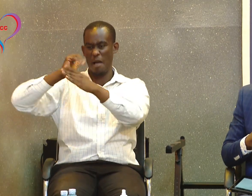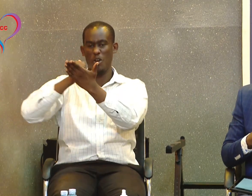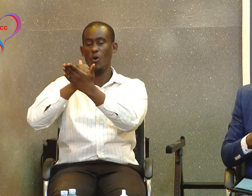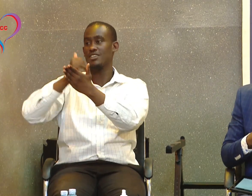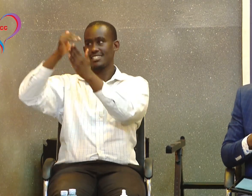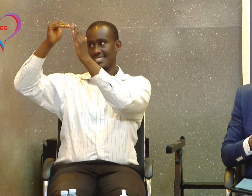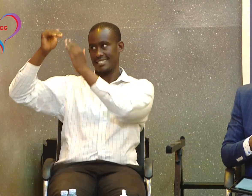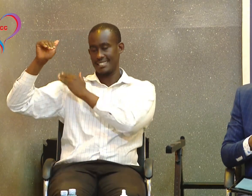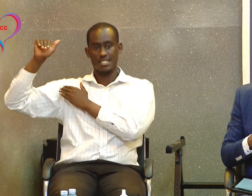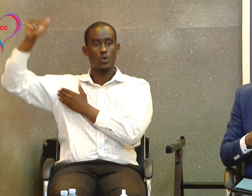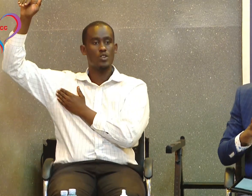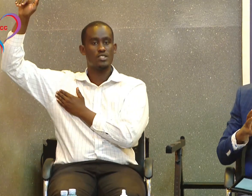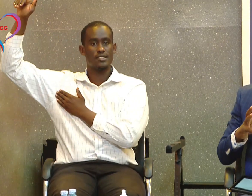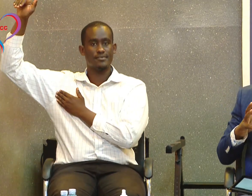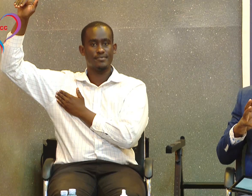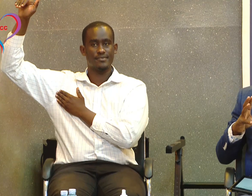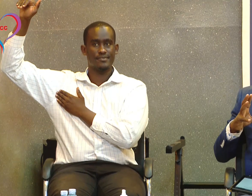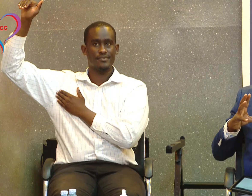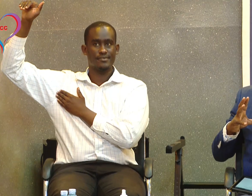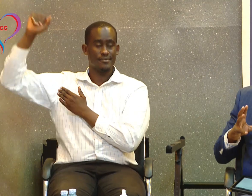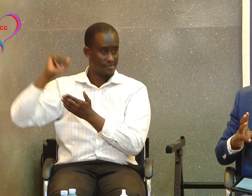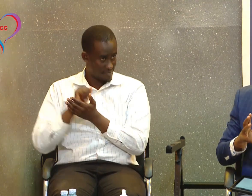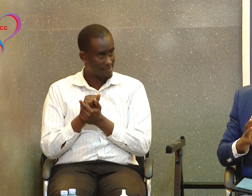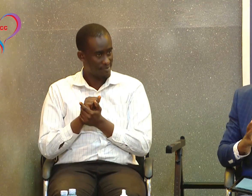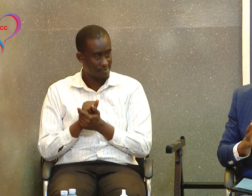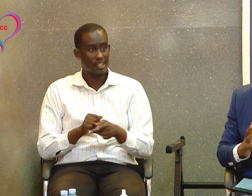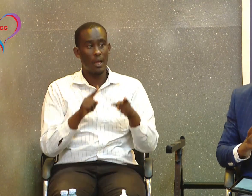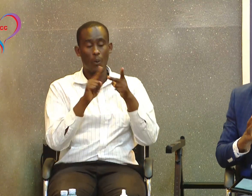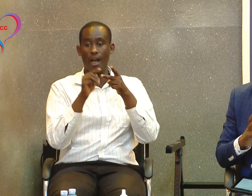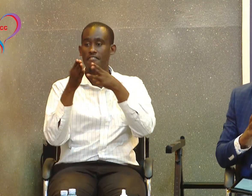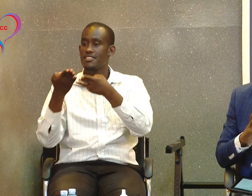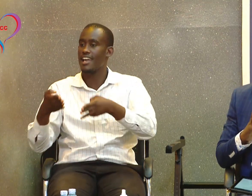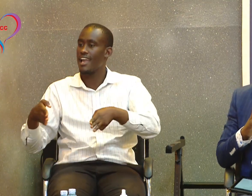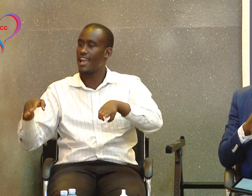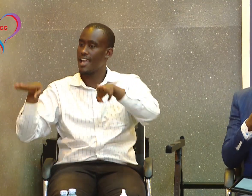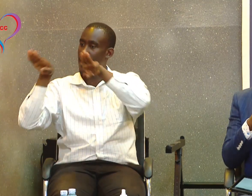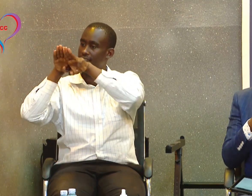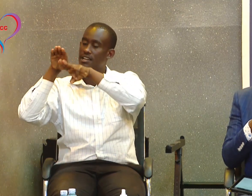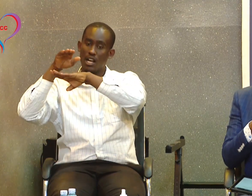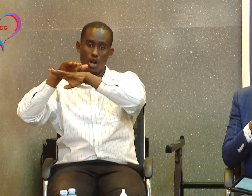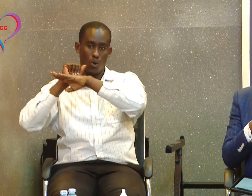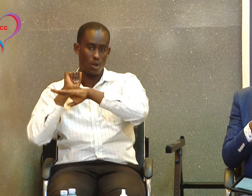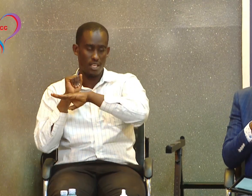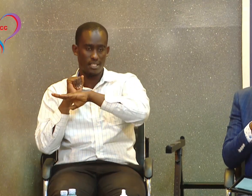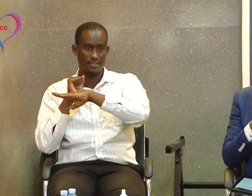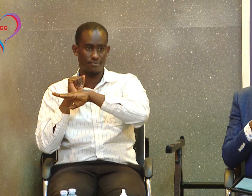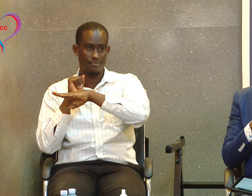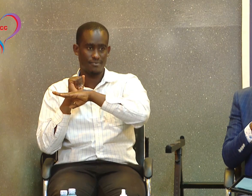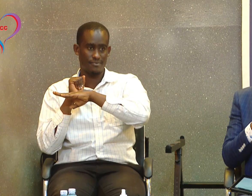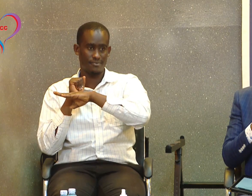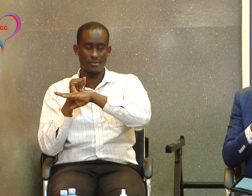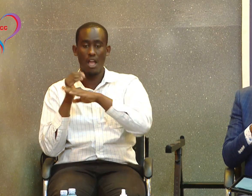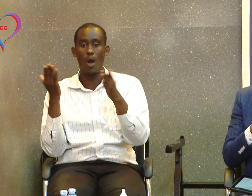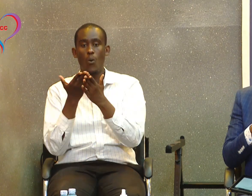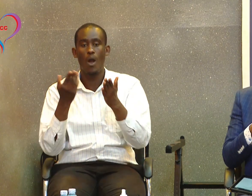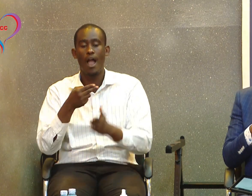waggulu kubanga kwa bwa Katonda. Then we have what they call the heavenly calling. Ate ne tubeera n'okuyitibwa okweggulu. It is in